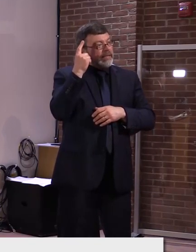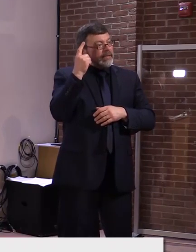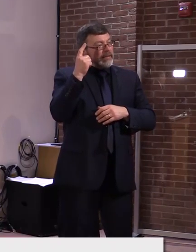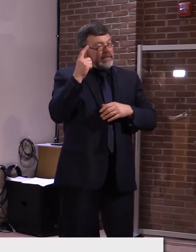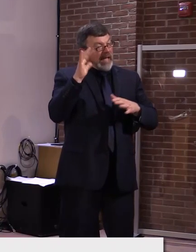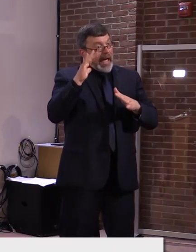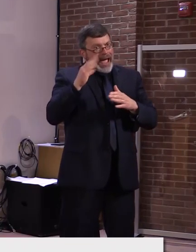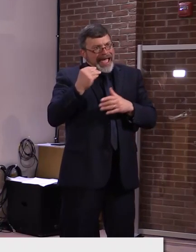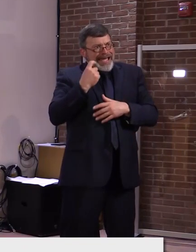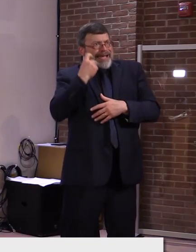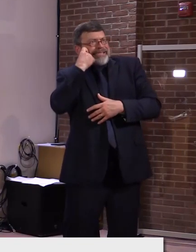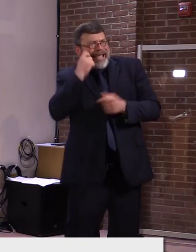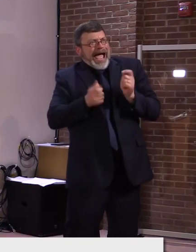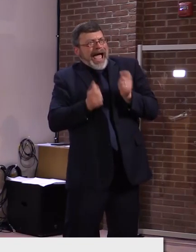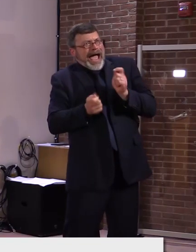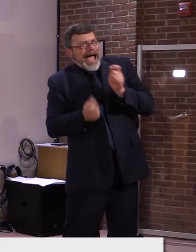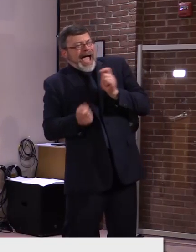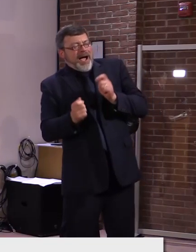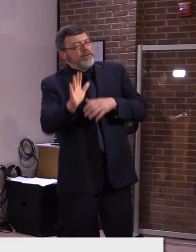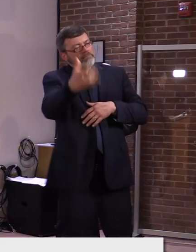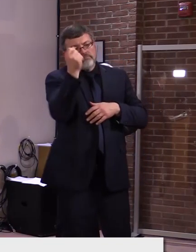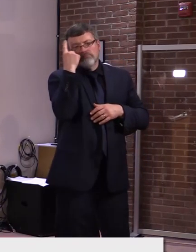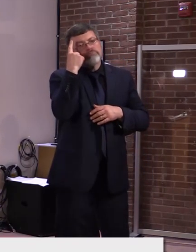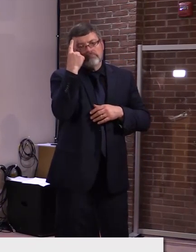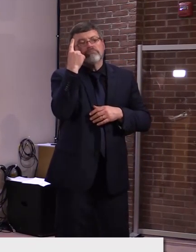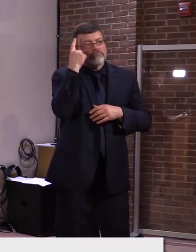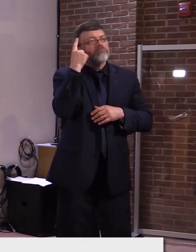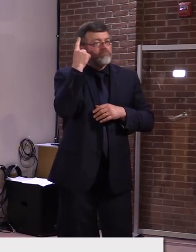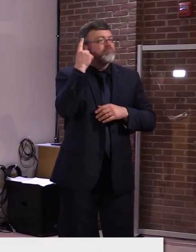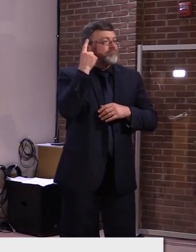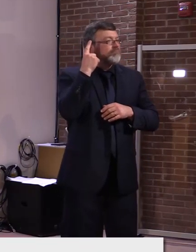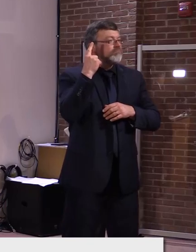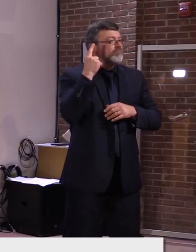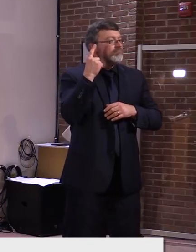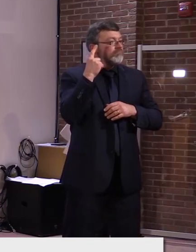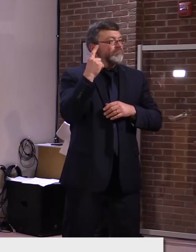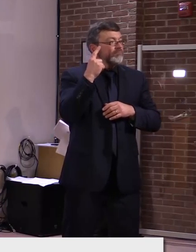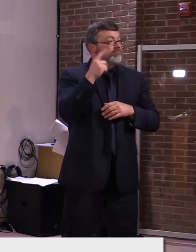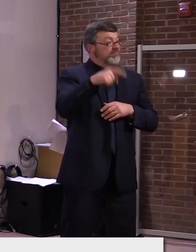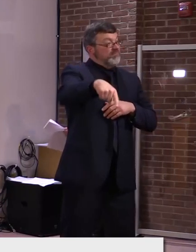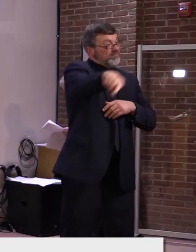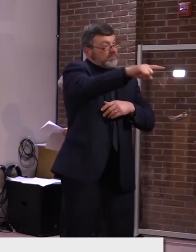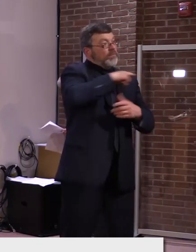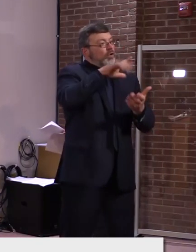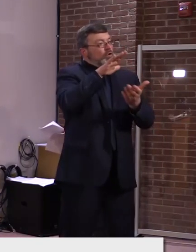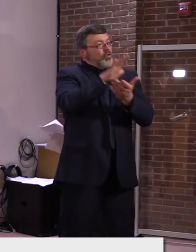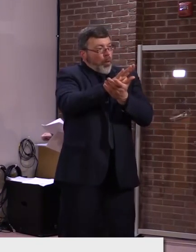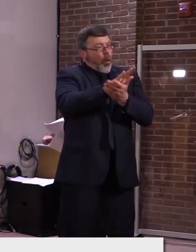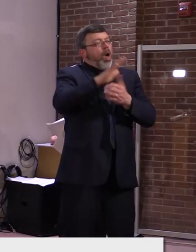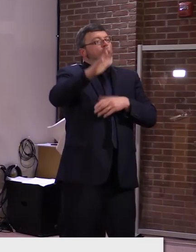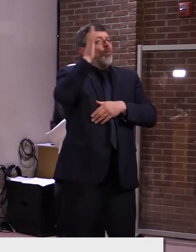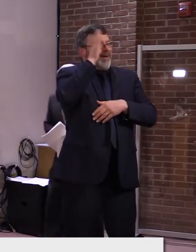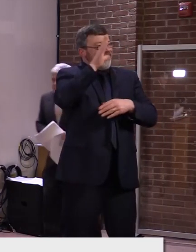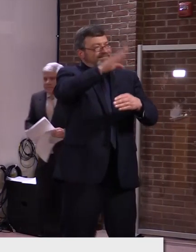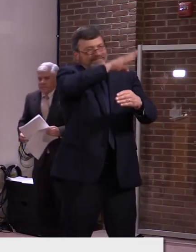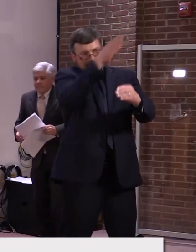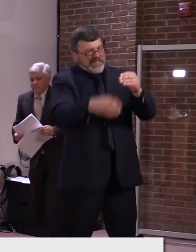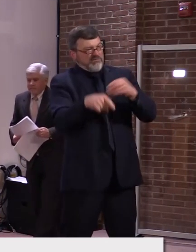school year will end on a high note and that the end of the pandemic is in sight. That concludes my comments, and I'll turn it over to Secretary Smith.